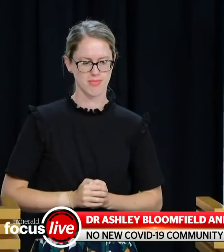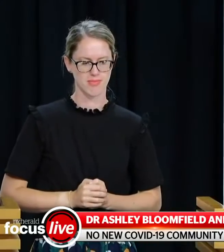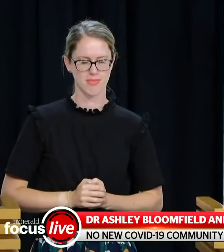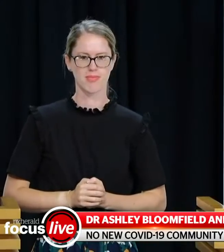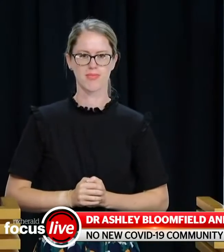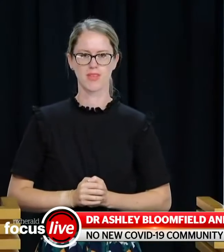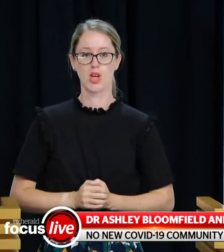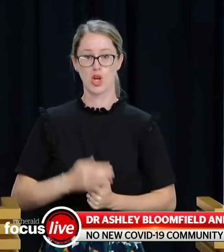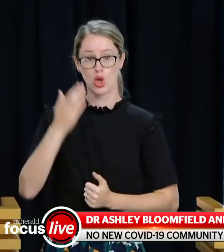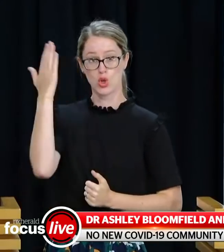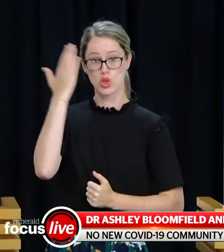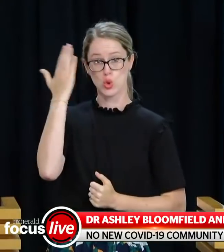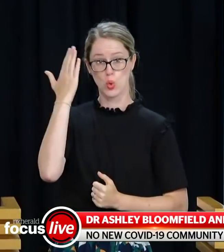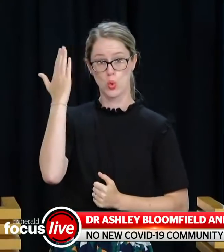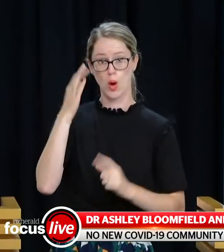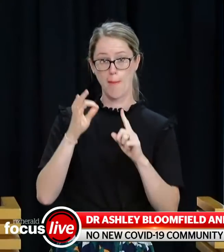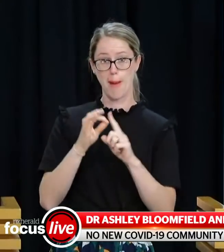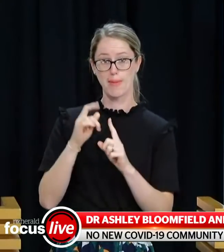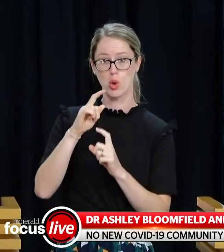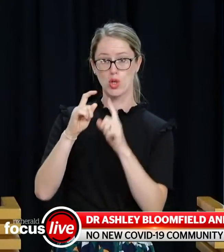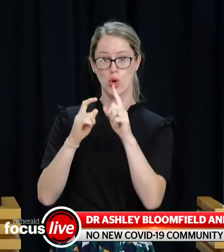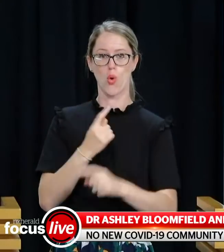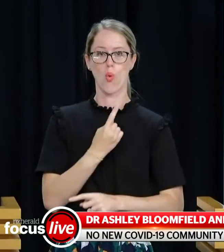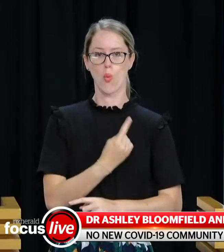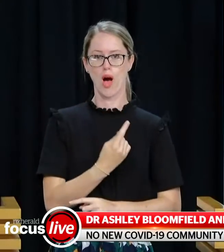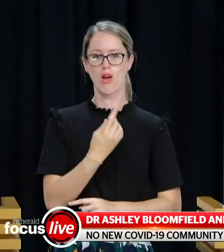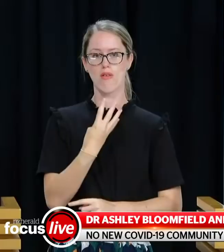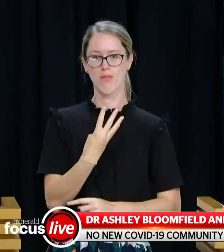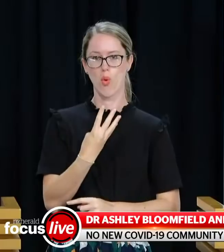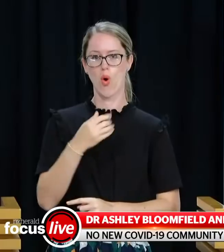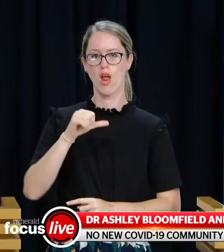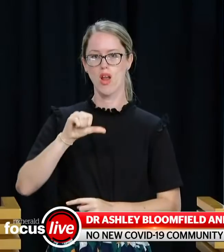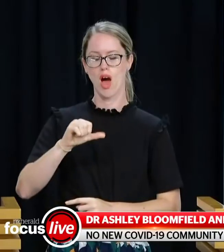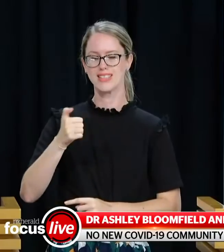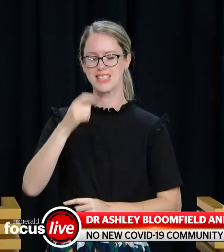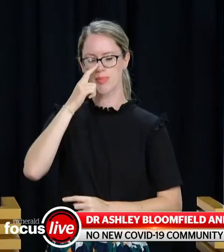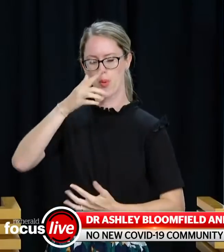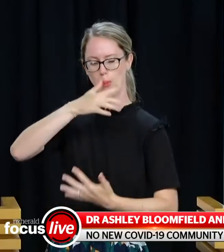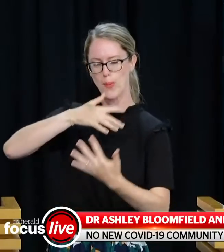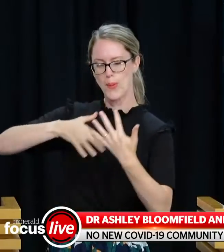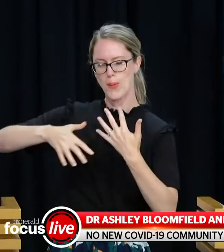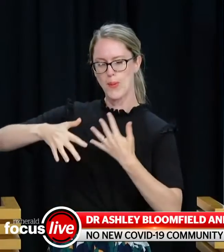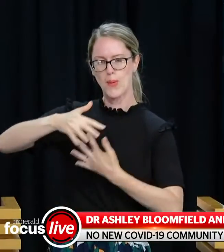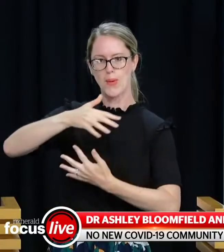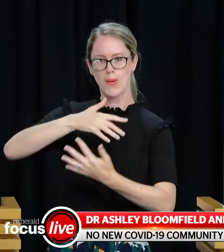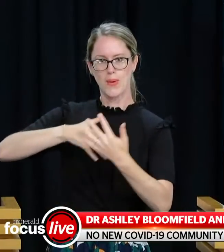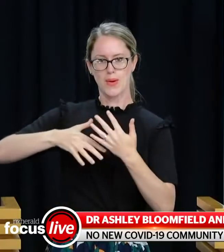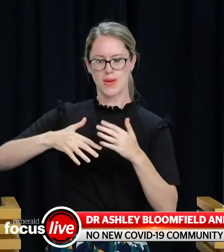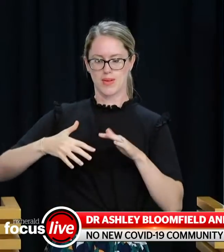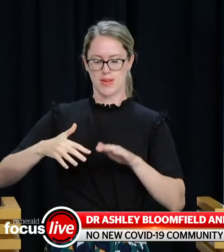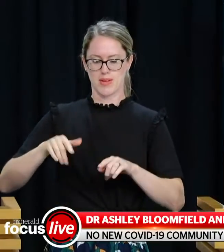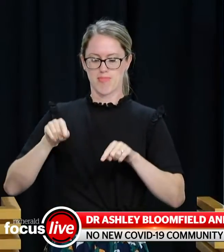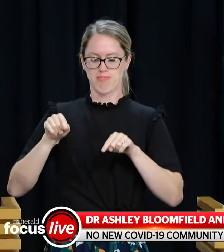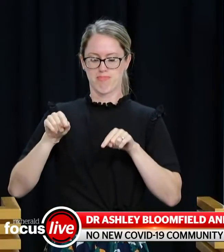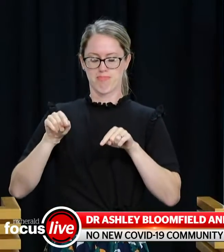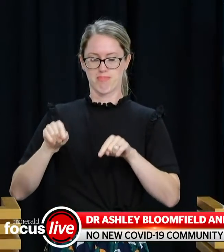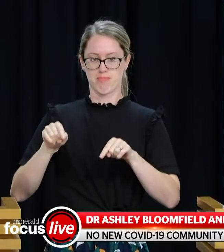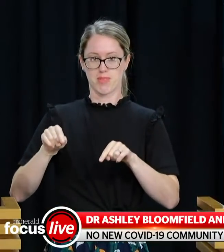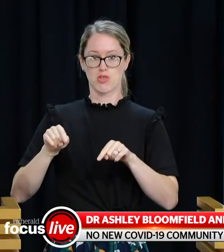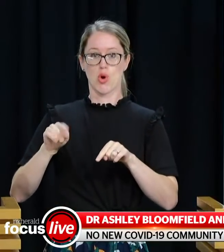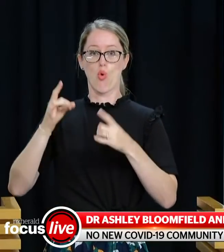1,496 casual plus contacts from Papatoetoe High School initially from the 10th of February,